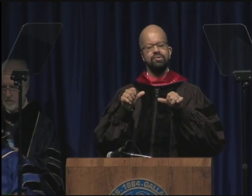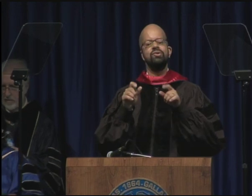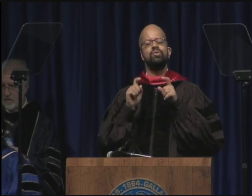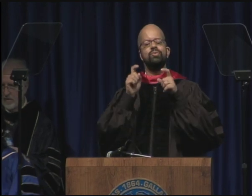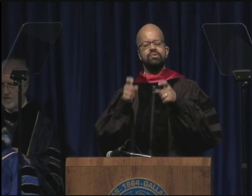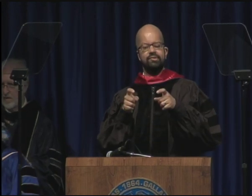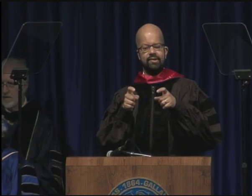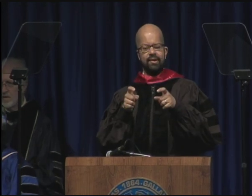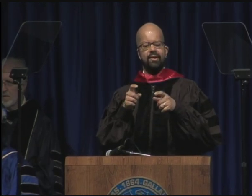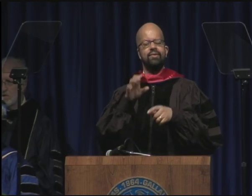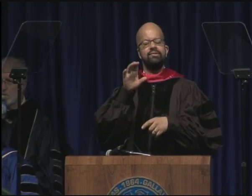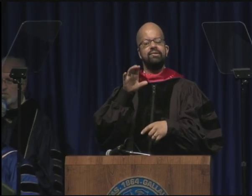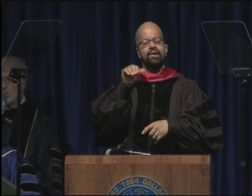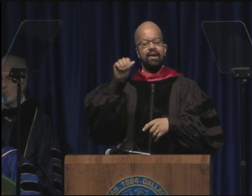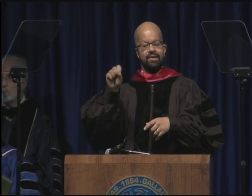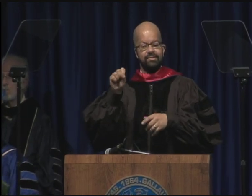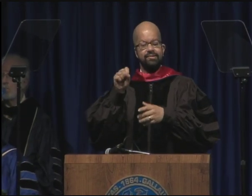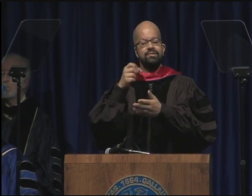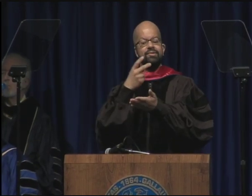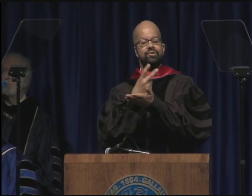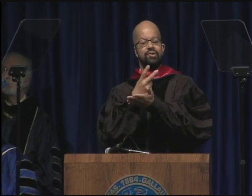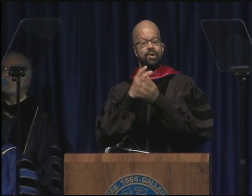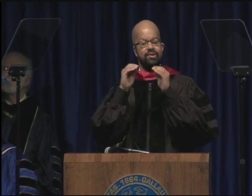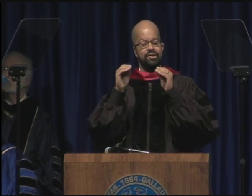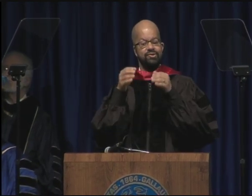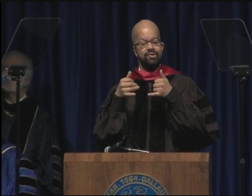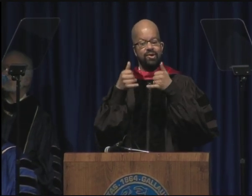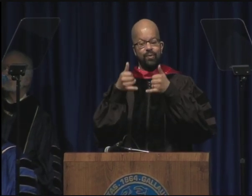Arts and Sciences, to present the CAS